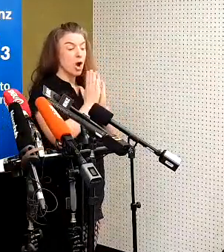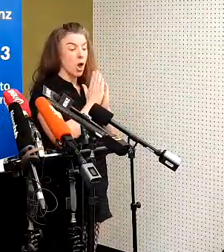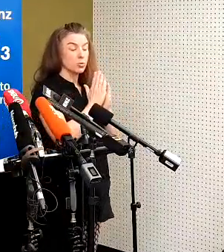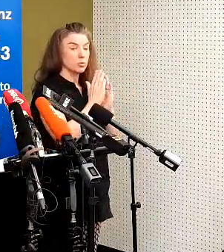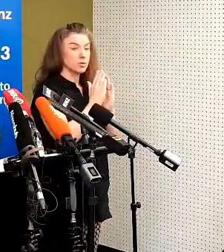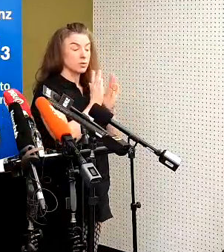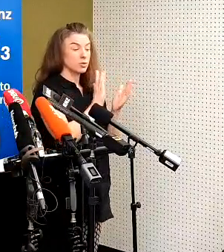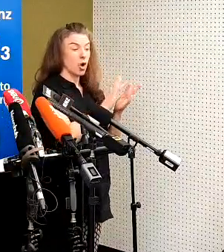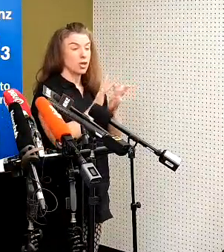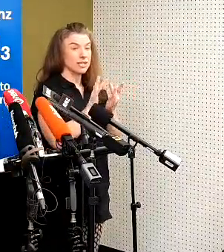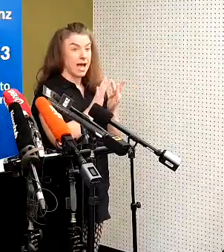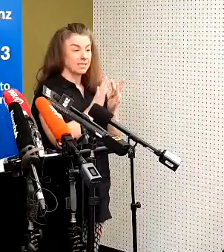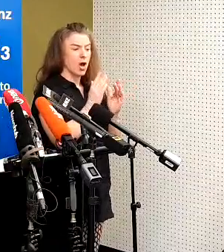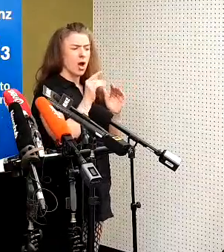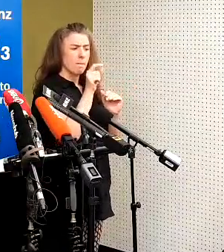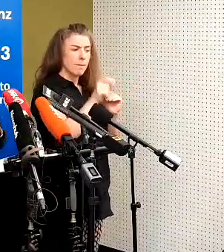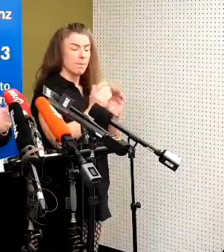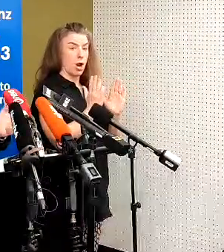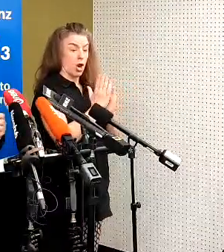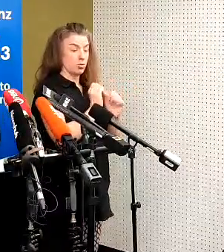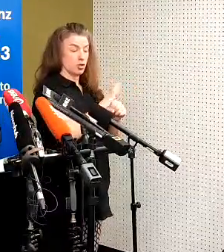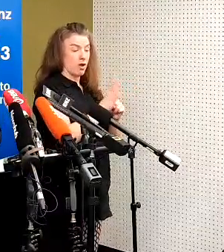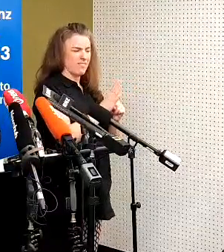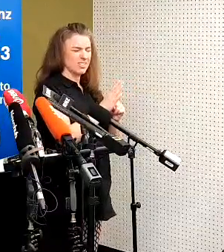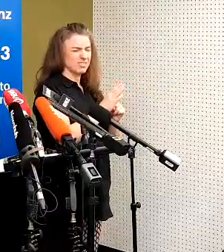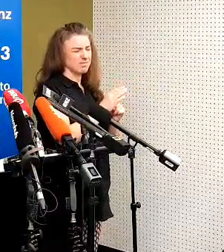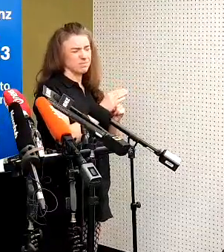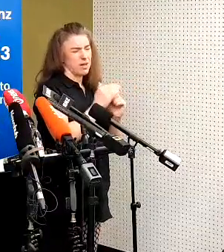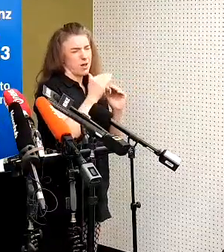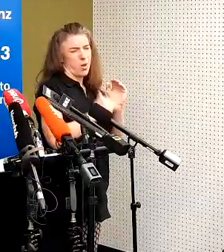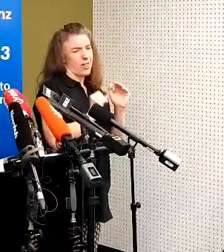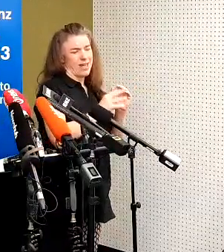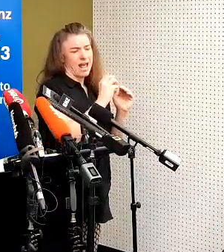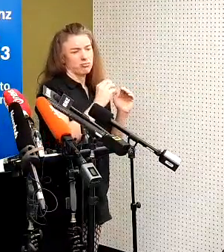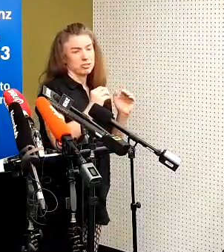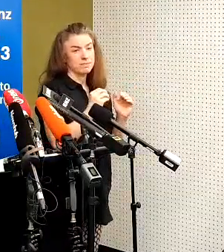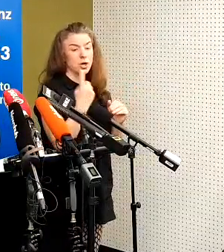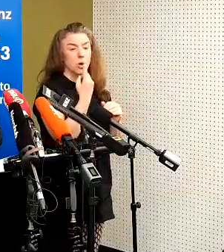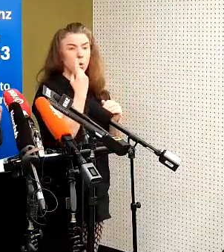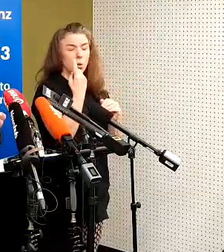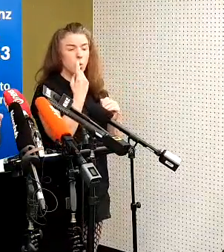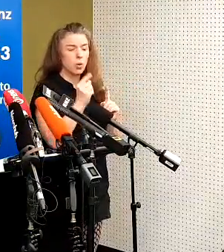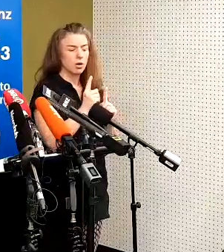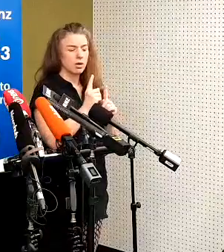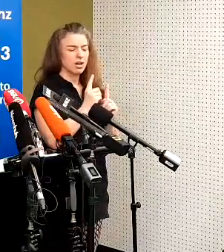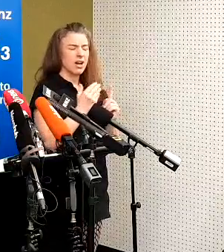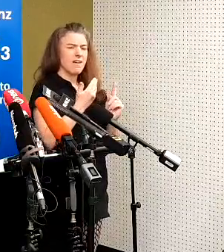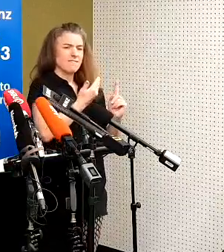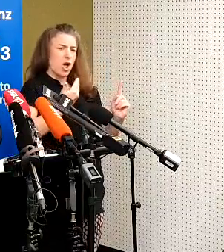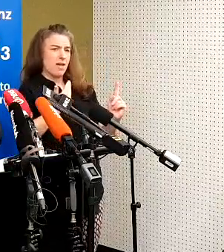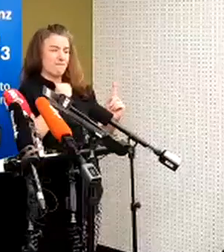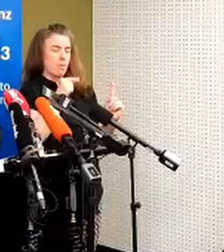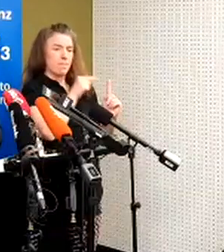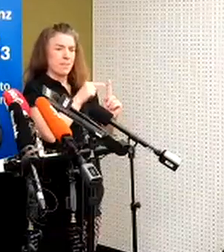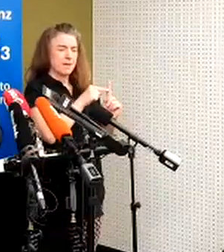I think, much, much lower than that, but we will get the numbers across the total. Of course, the casual contacts, especially if you add in, for